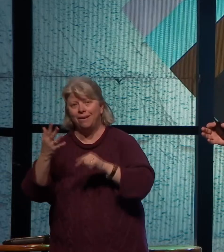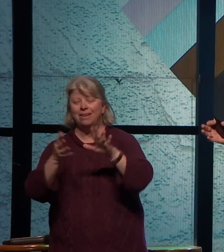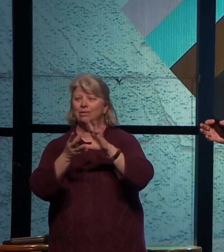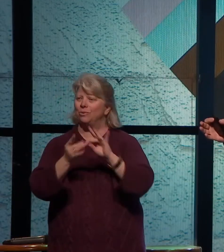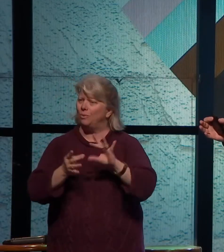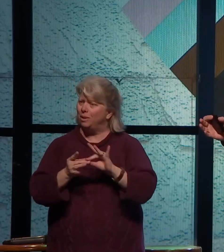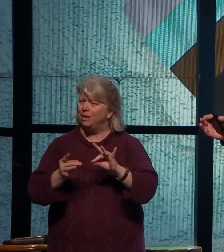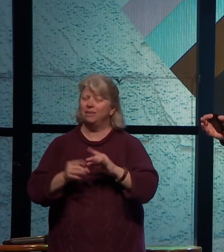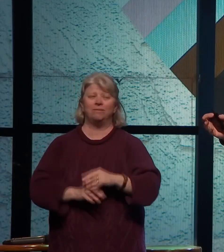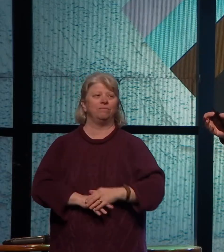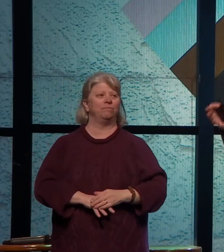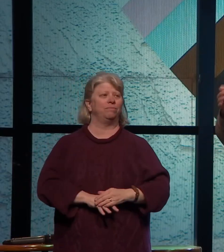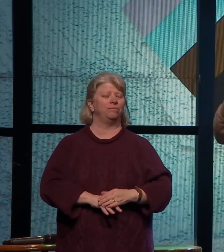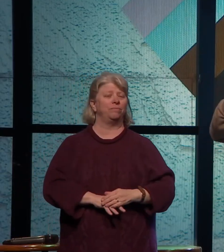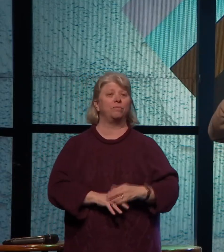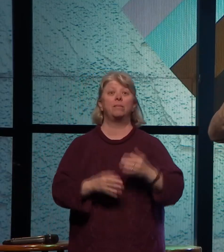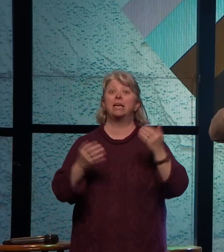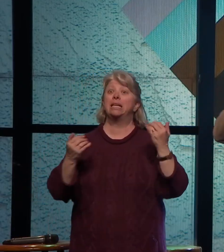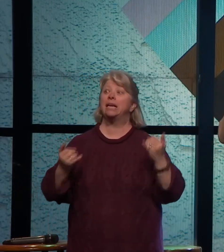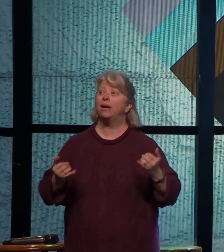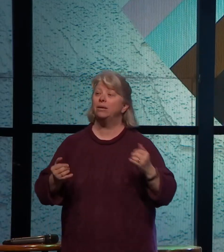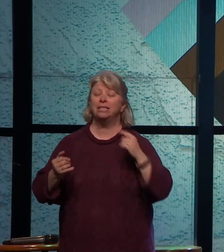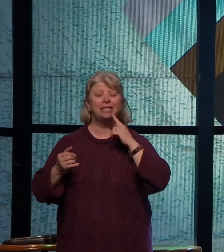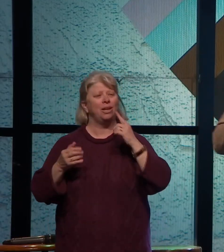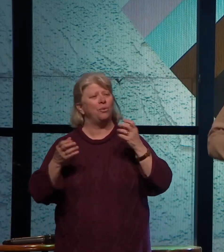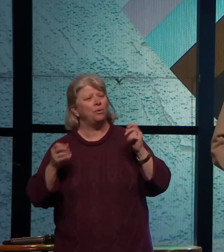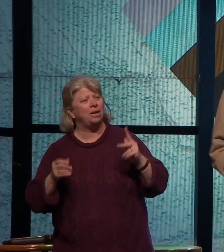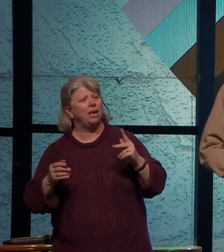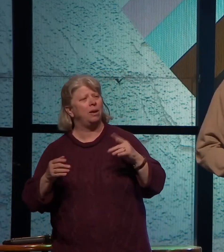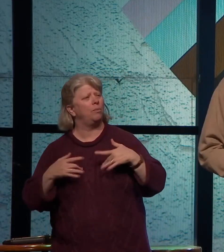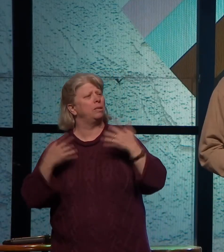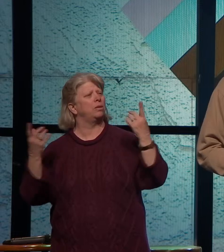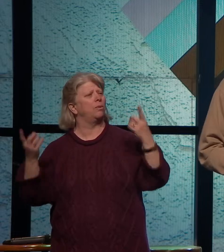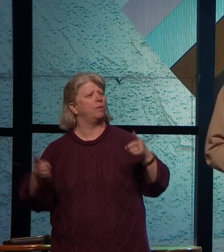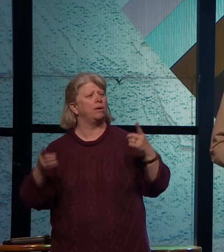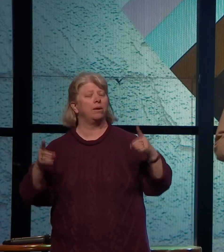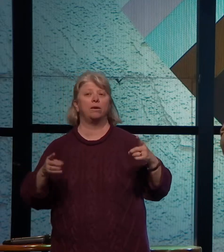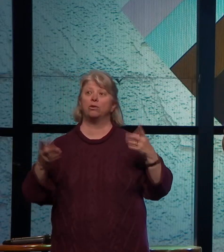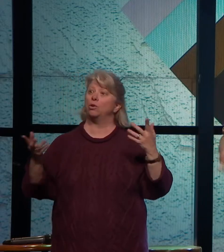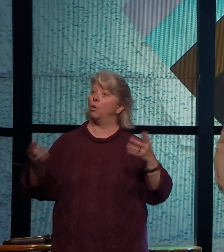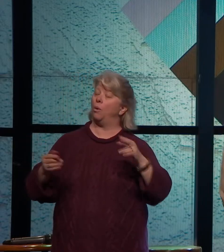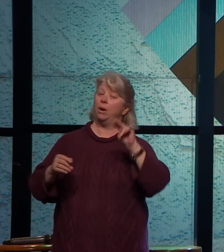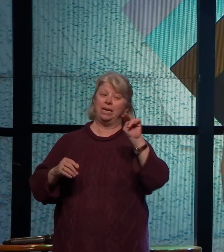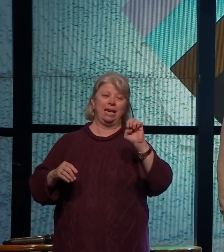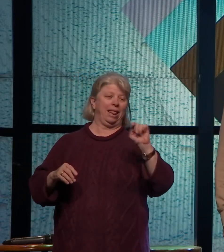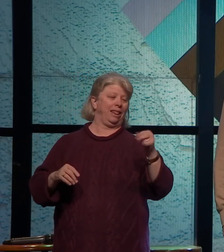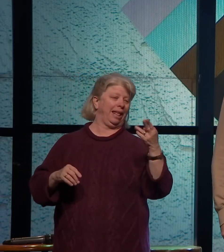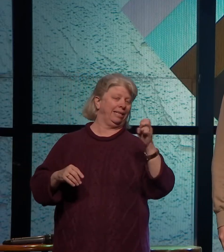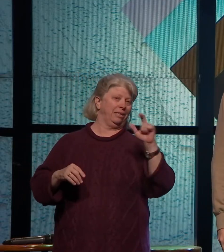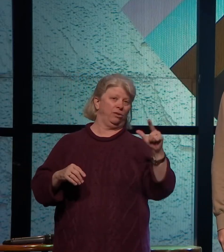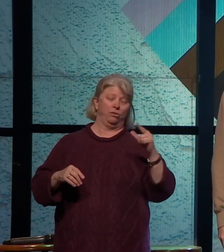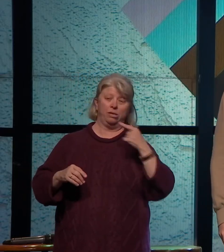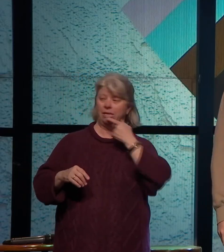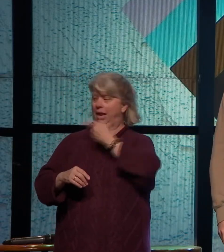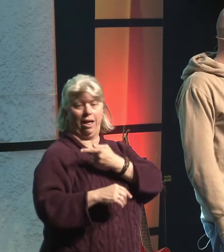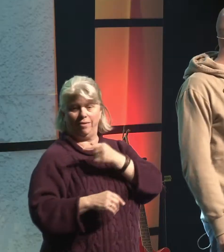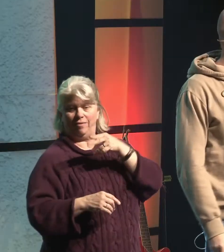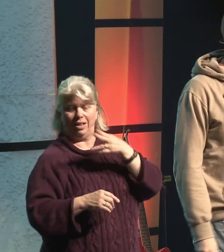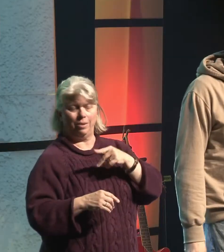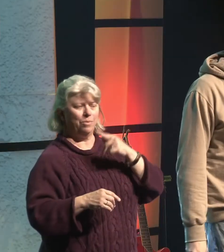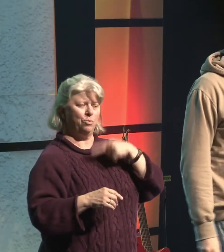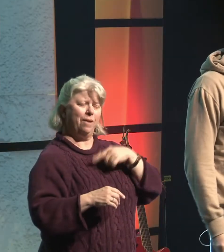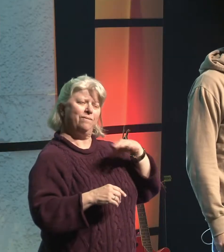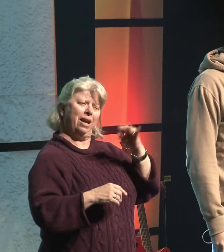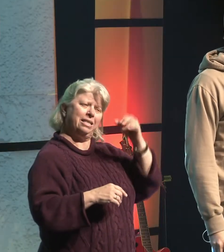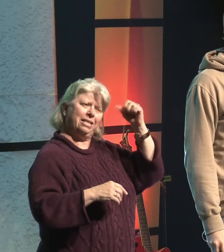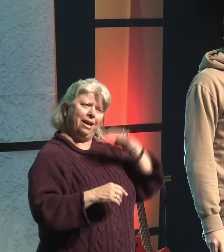story. And now he says, okay, what's going on here? So Nathanael says to Philip, right? Philip is like, we found